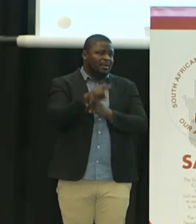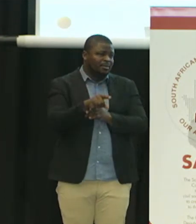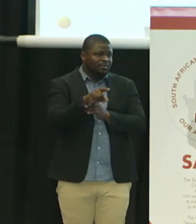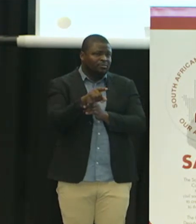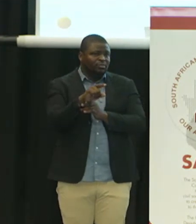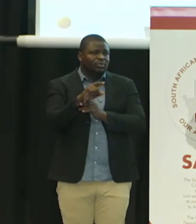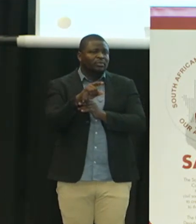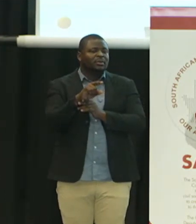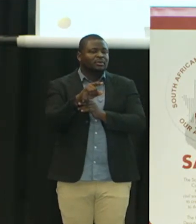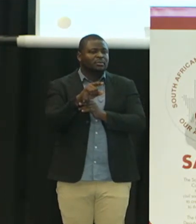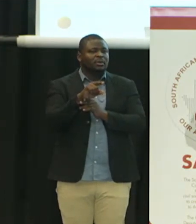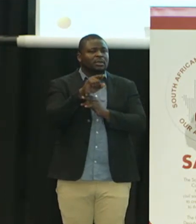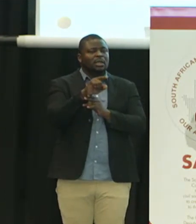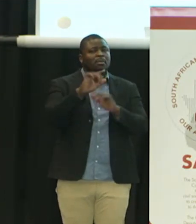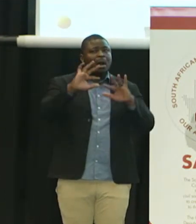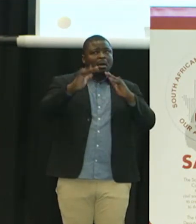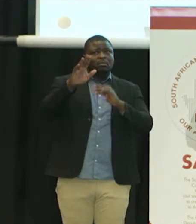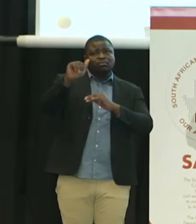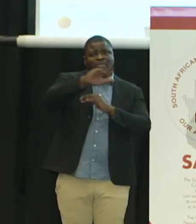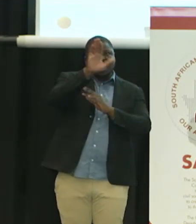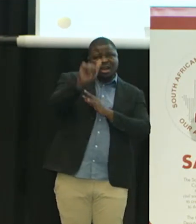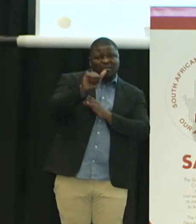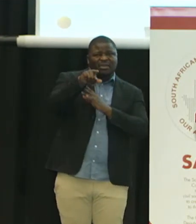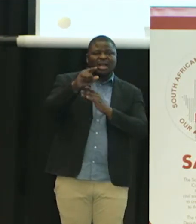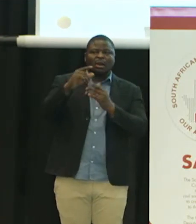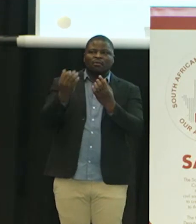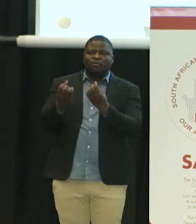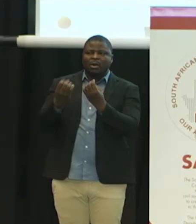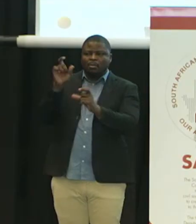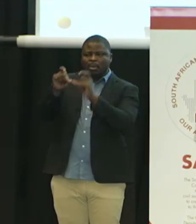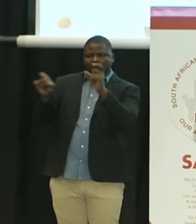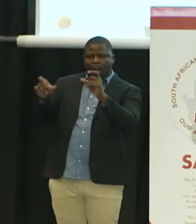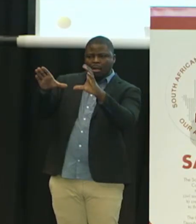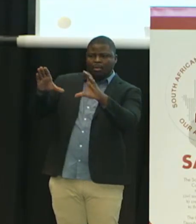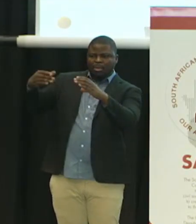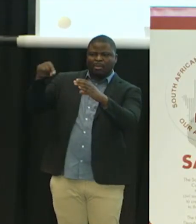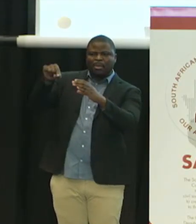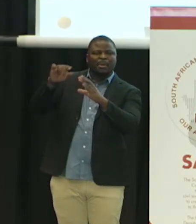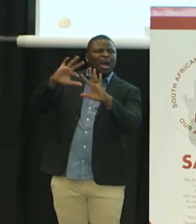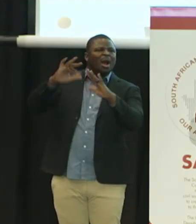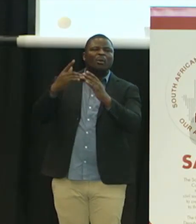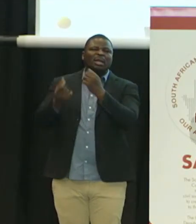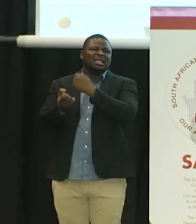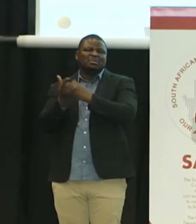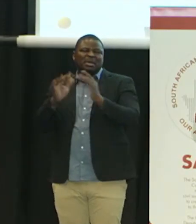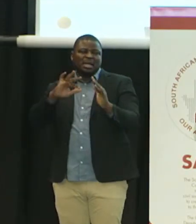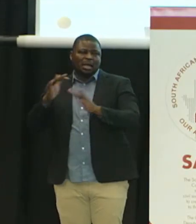programming in the country. So I've